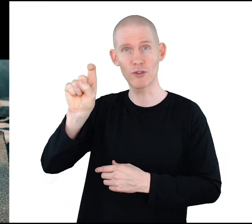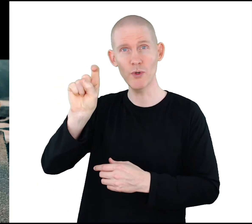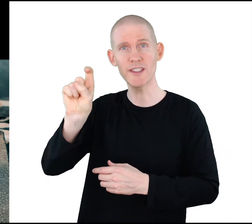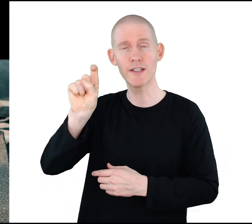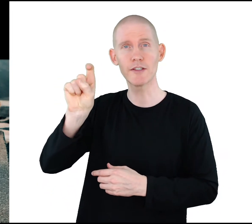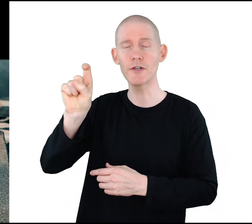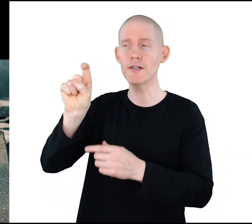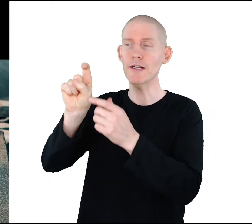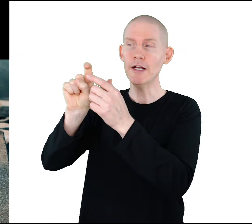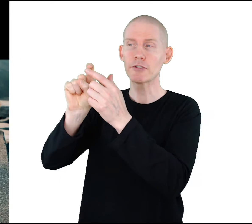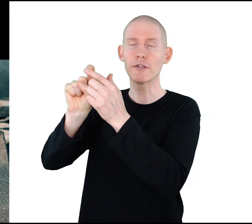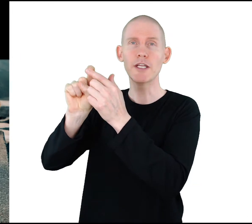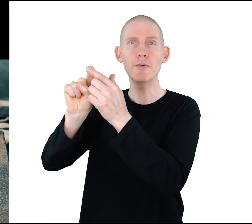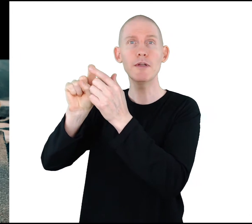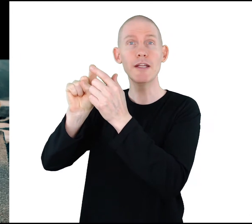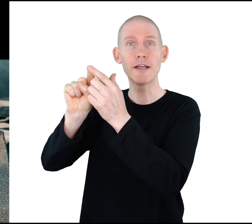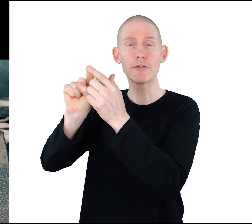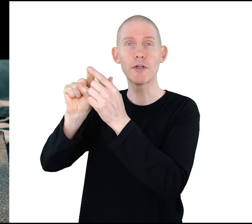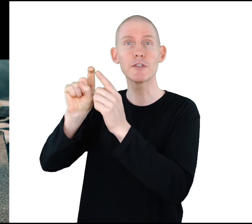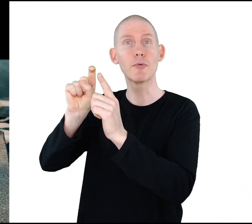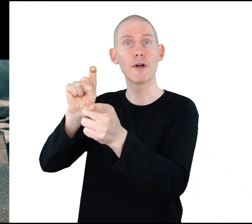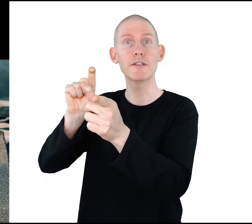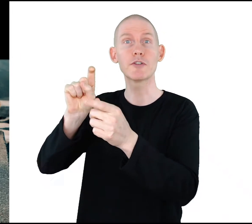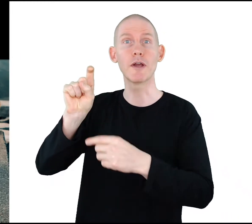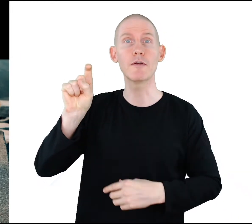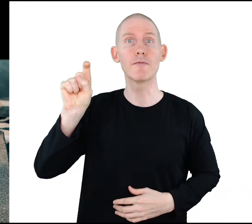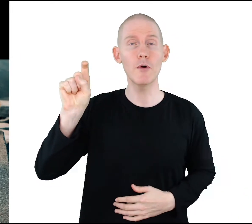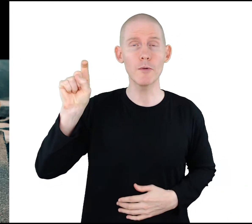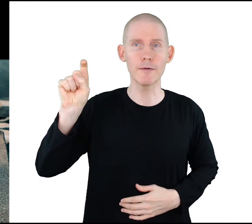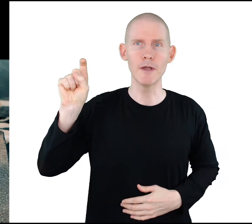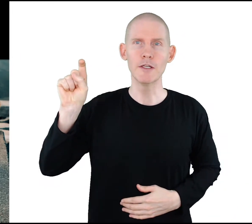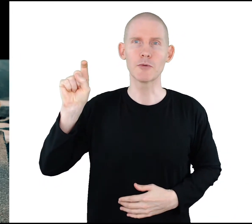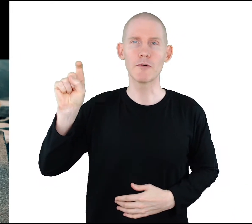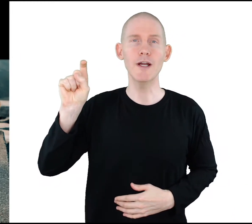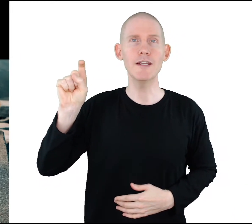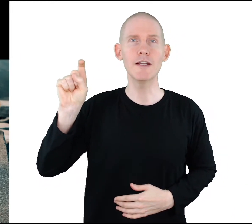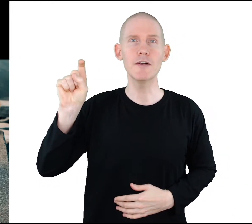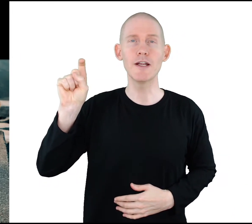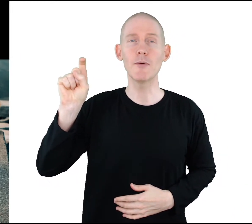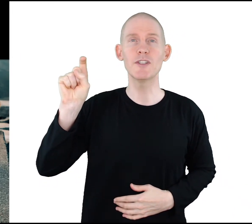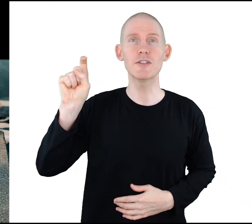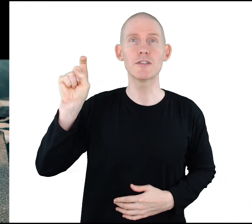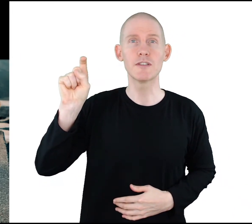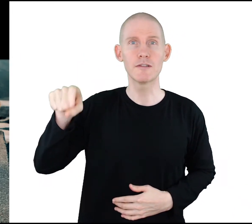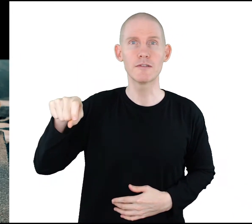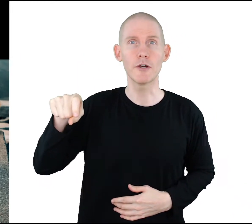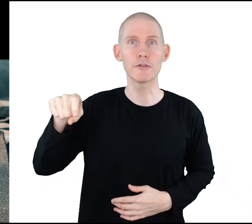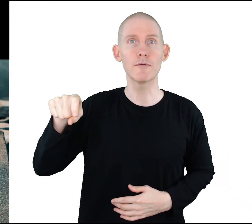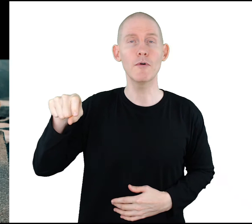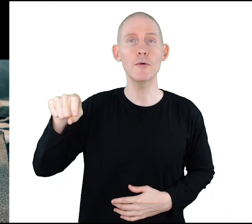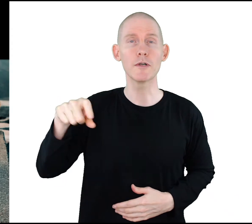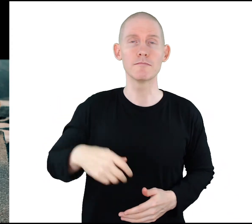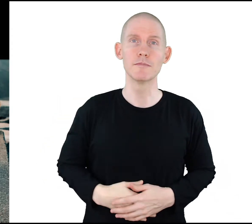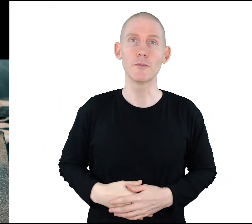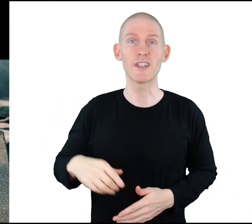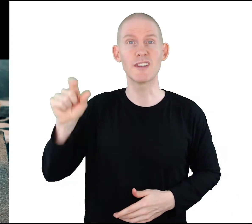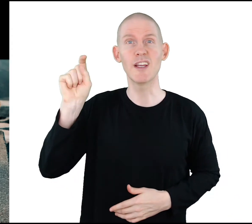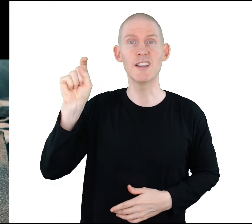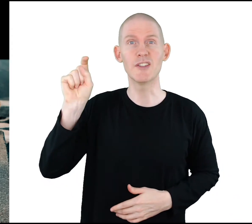twist it, turn it, so the tip of the index finger is pointing straight forward. So we're right here, now we just tilt it forward. We could say drop